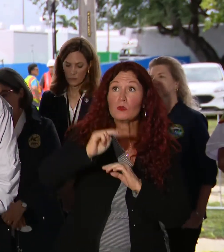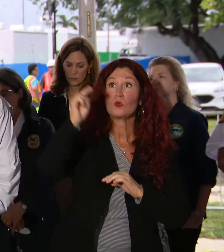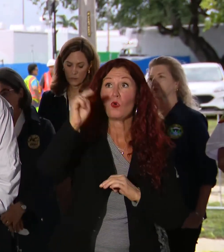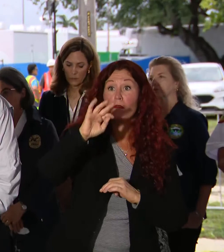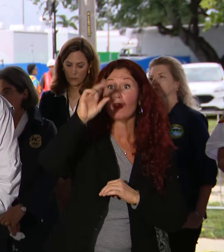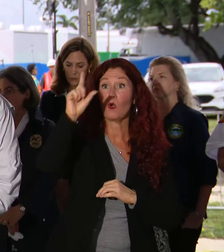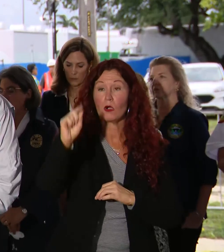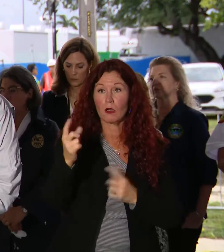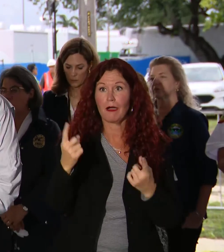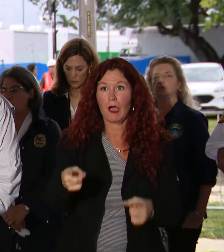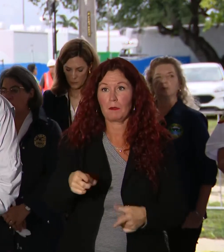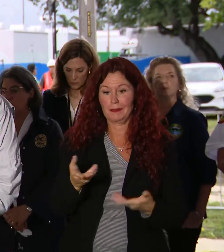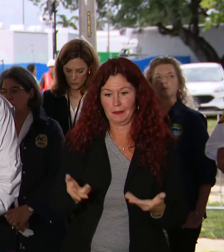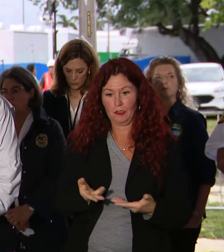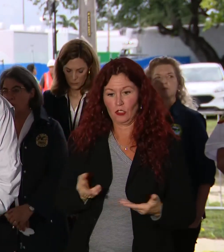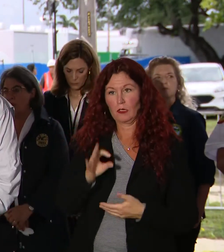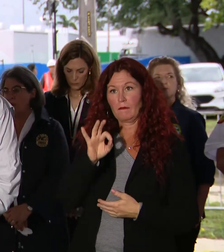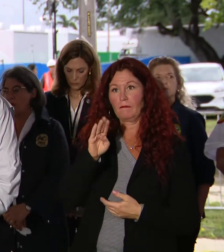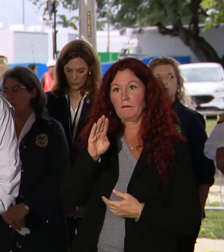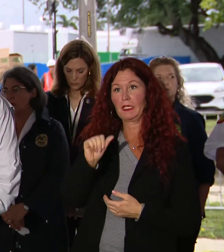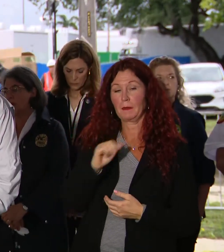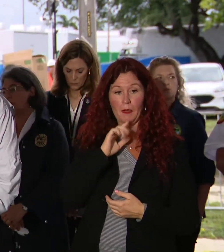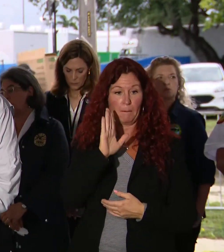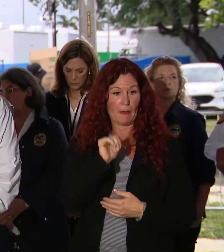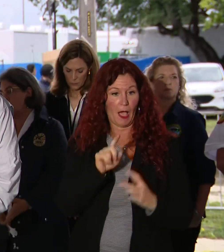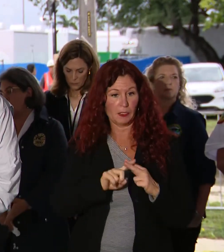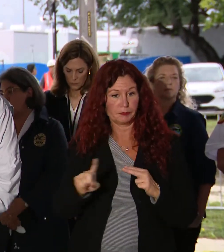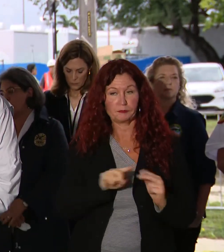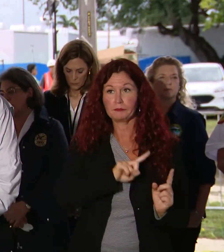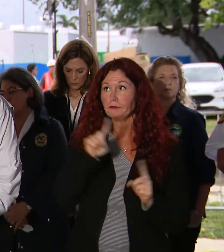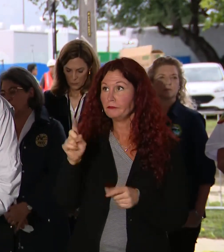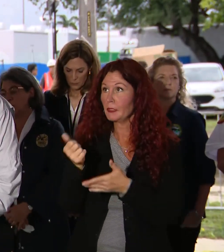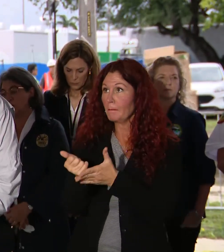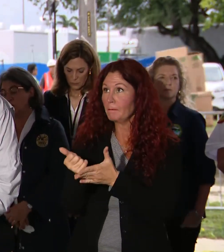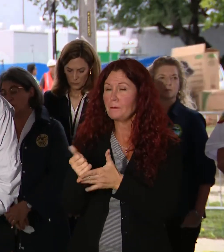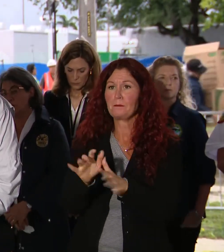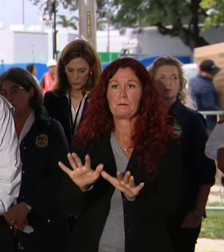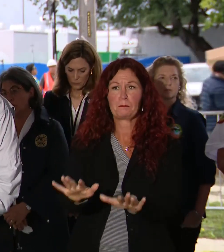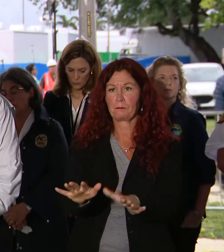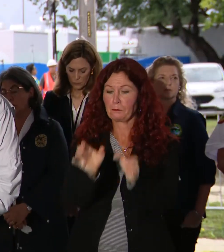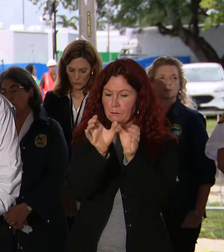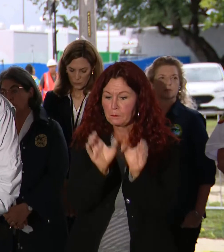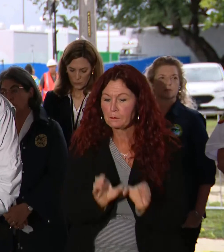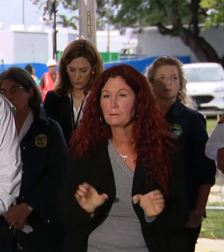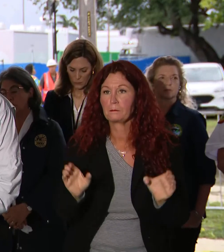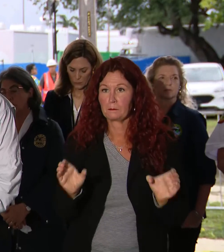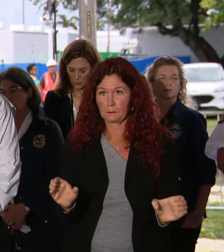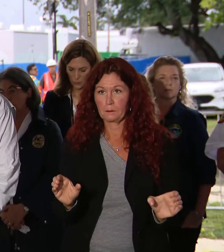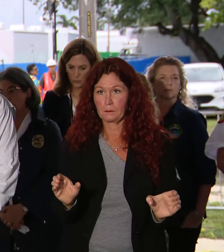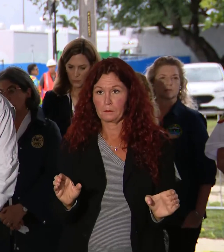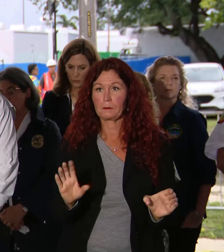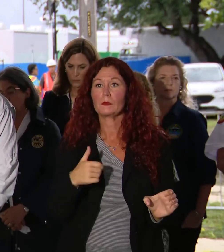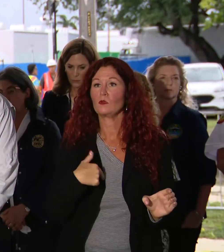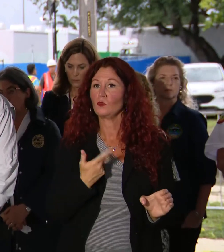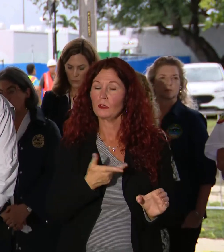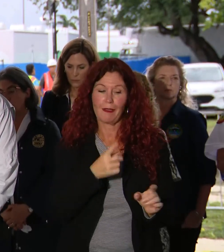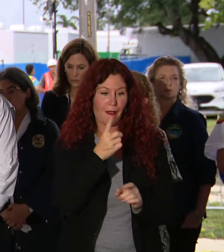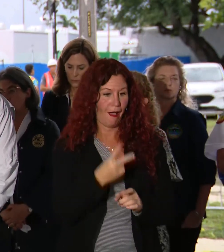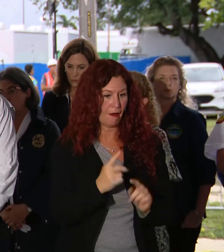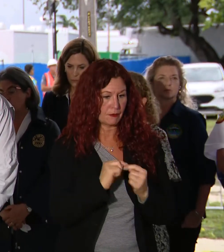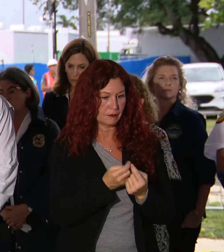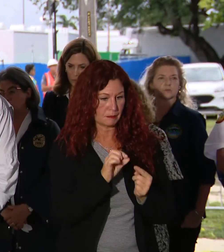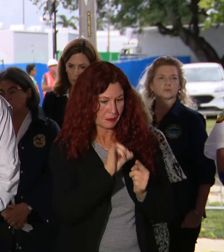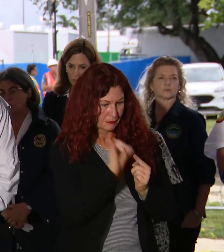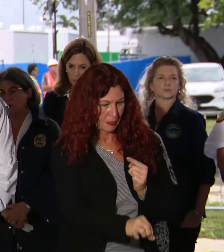Special Projects Director for the Florida Division of Emergency Management, and several others here on site to interface with Mayor Cava and